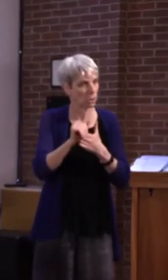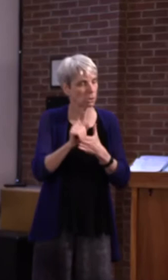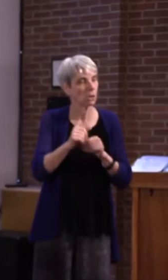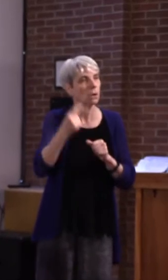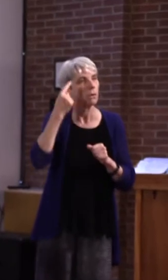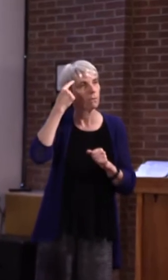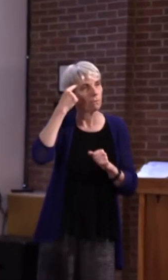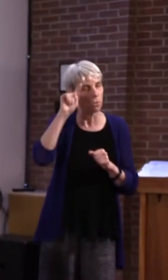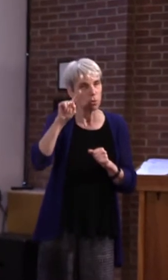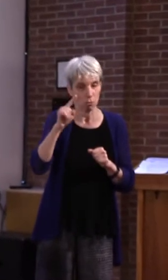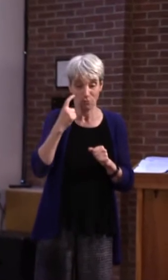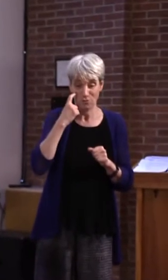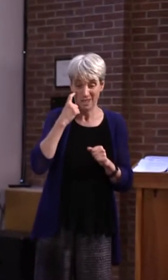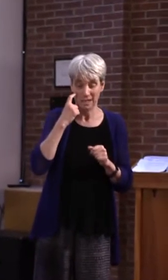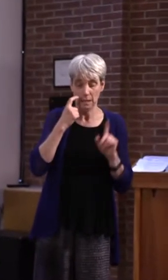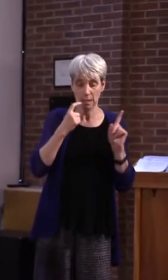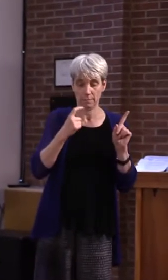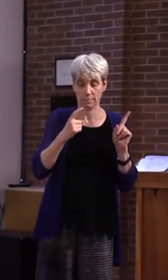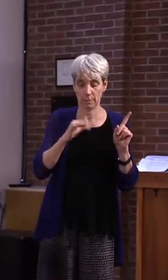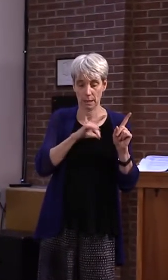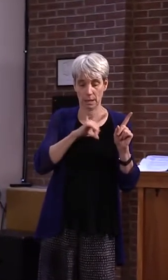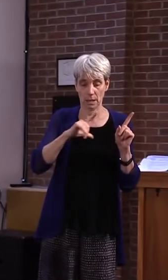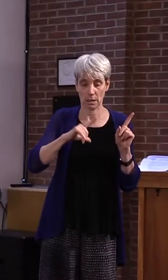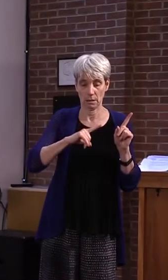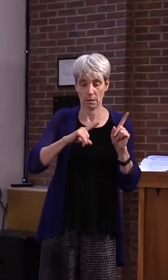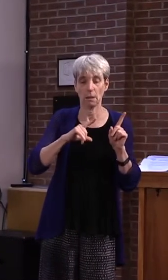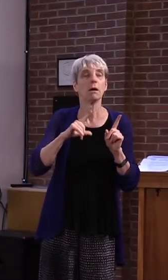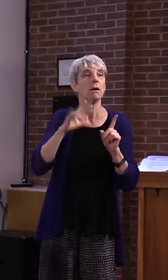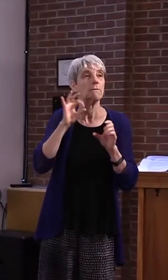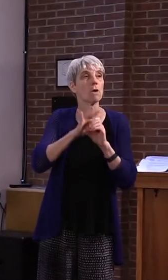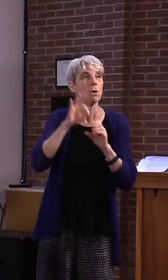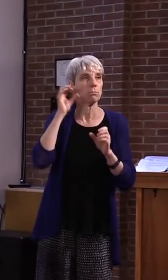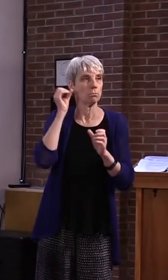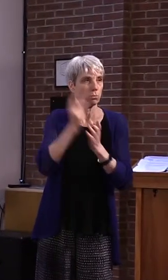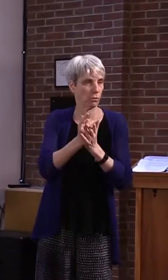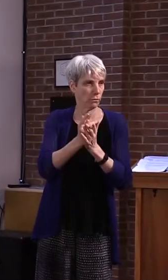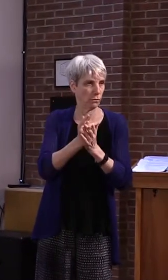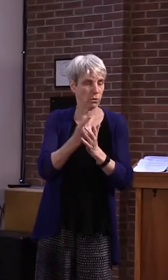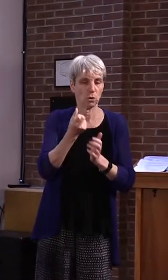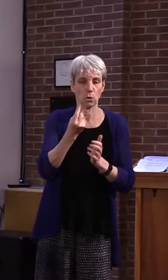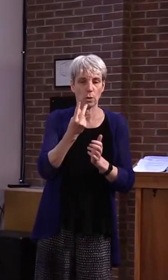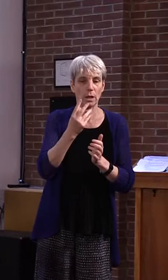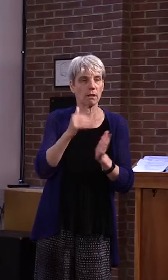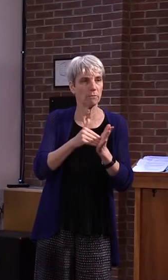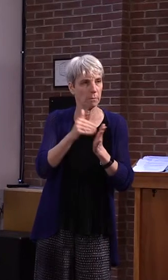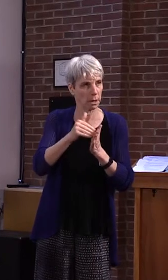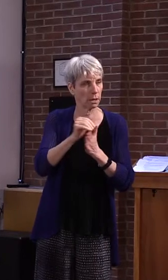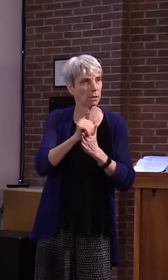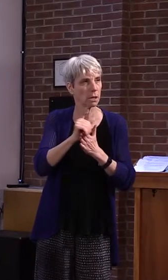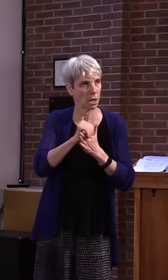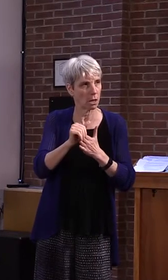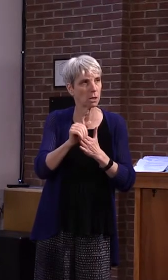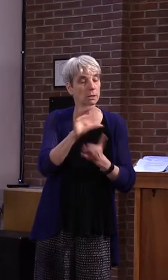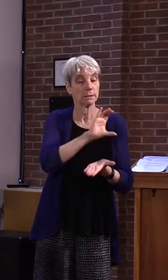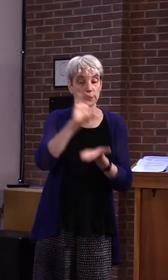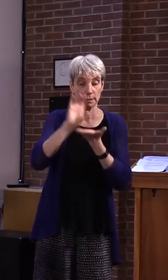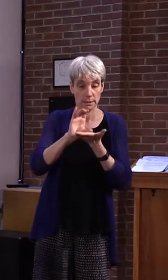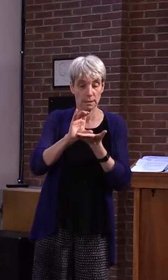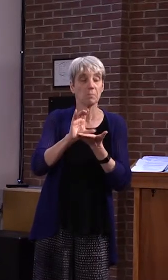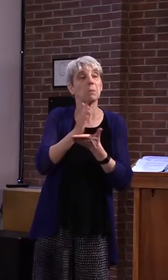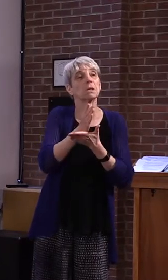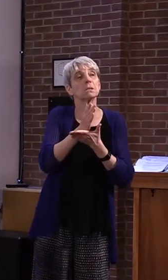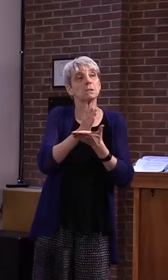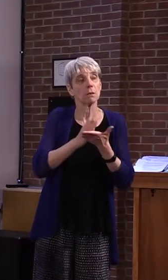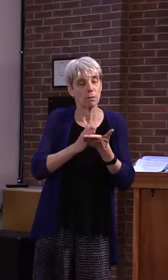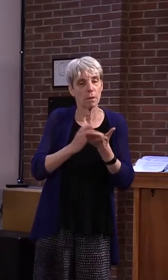that was just approved by the legislature. Maybe portions of that can be used to help out